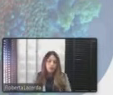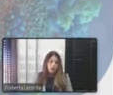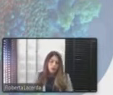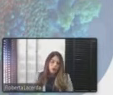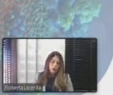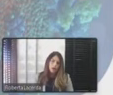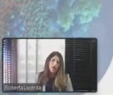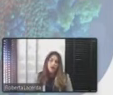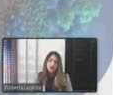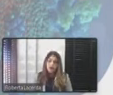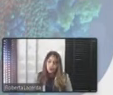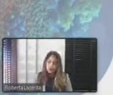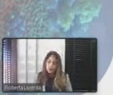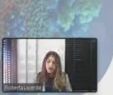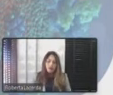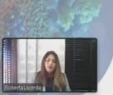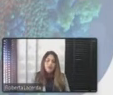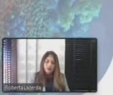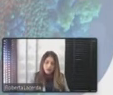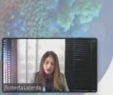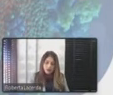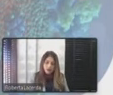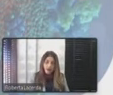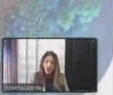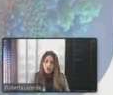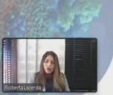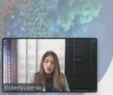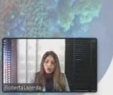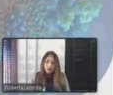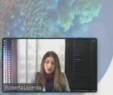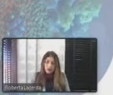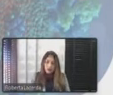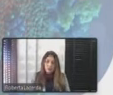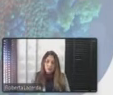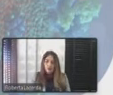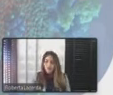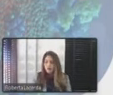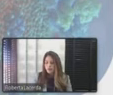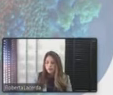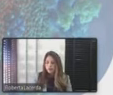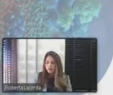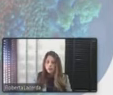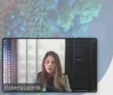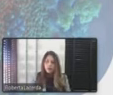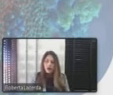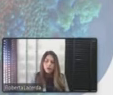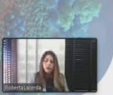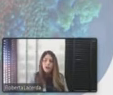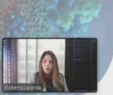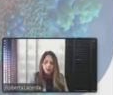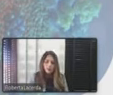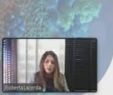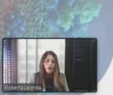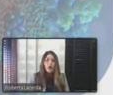of Ptolemy and Aristotle's defending the heliocentric theory based on the studies of Aristarchus